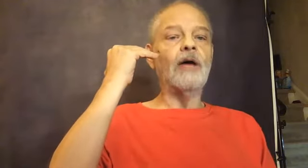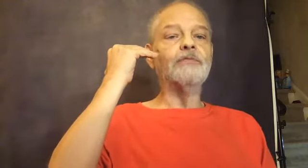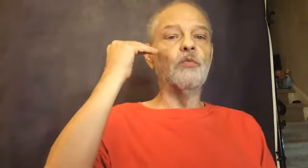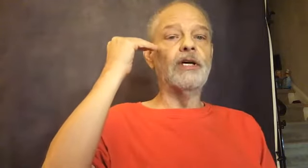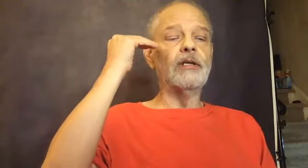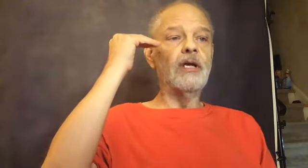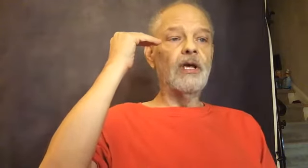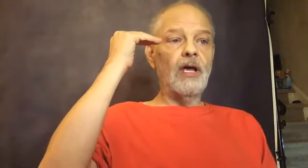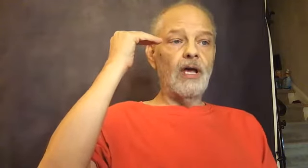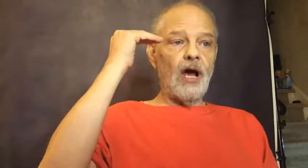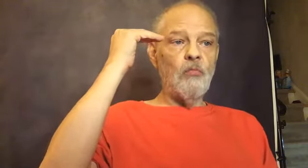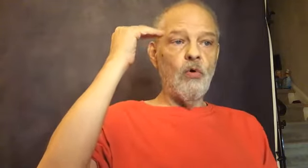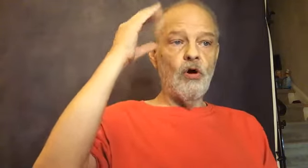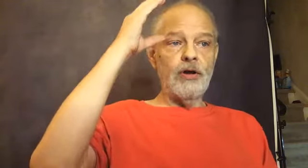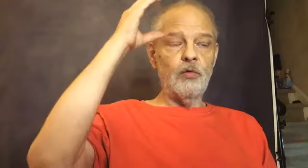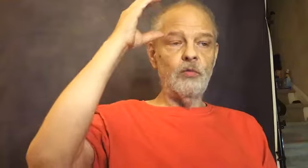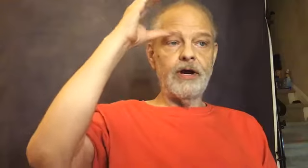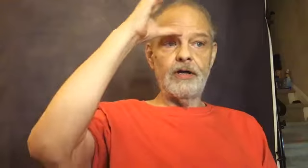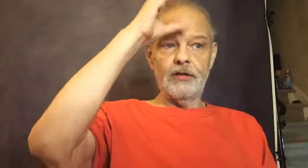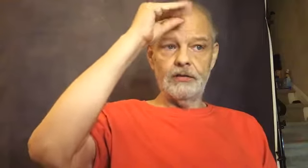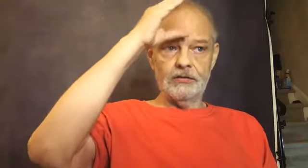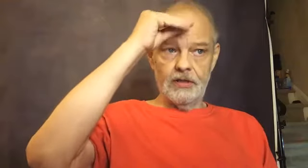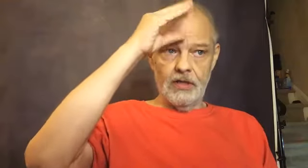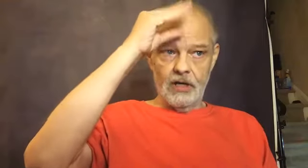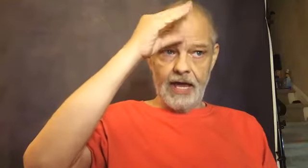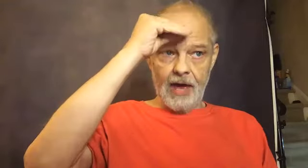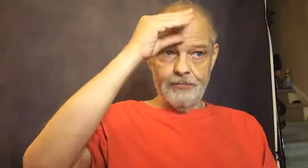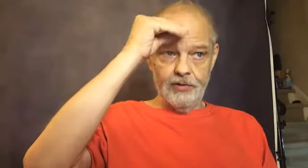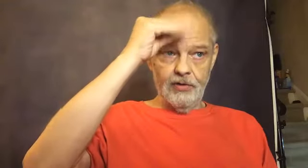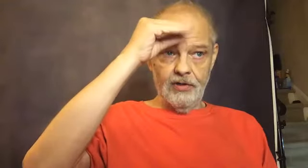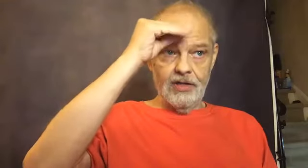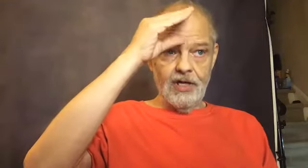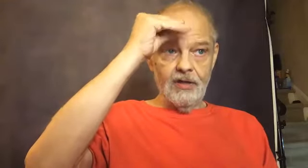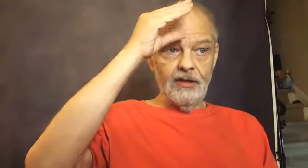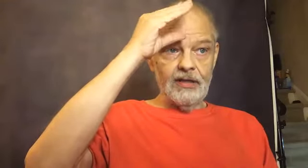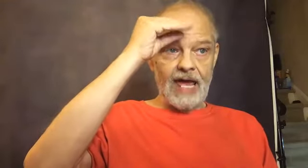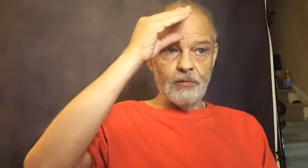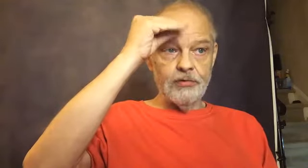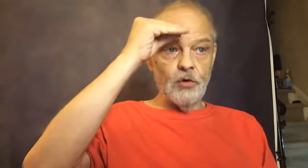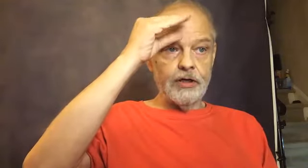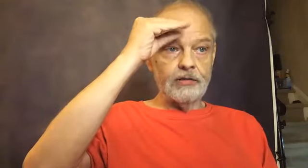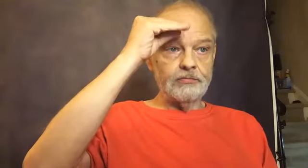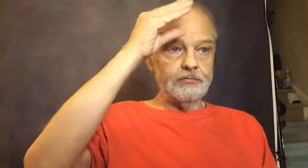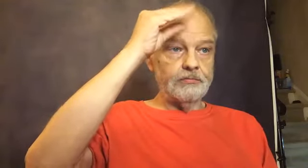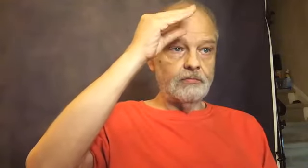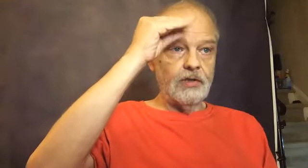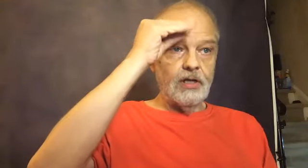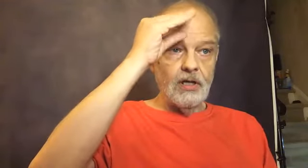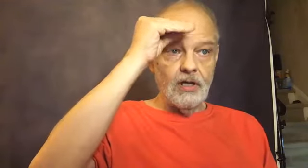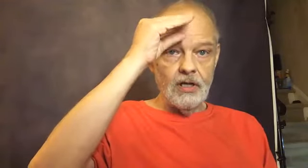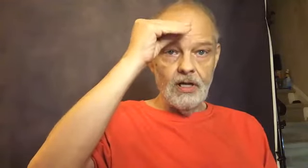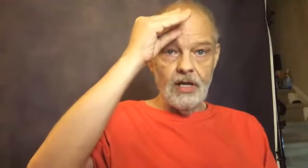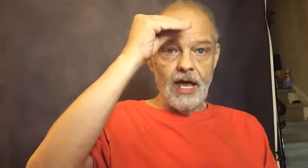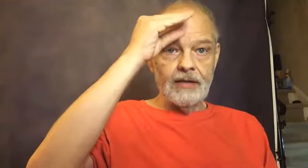times when a boy would wear a cap that had a brim on it. And that's